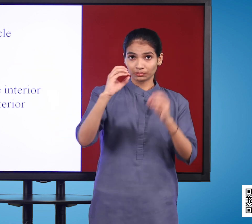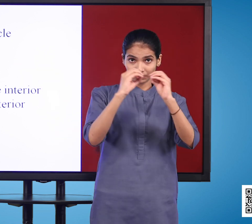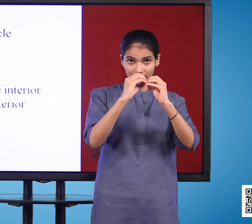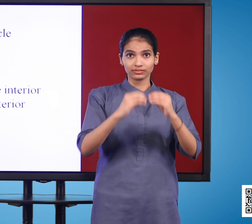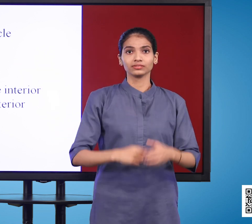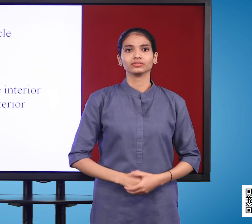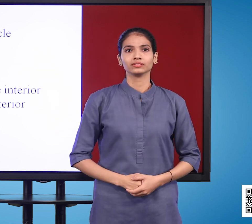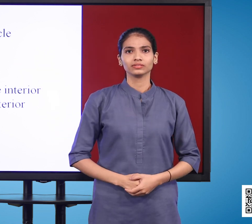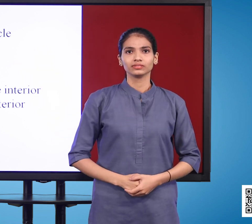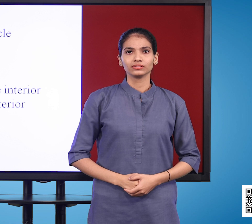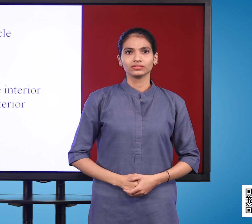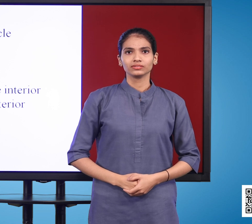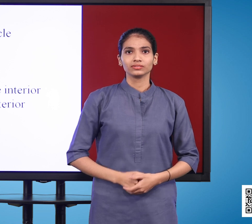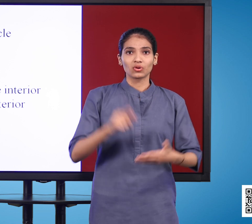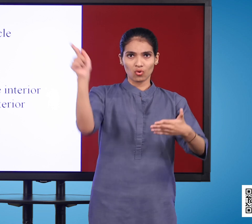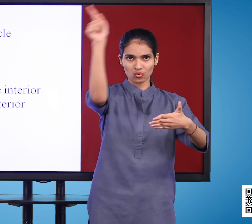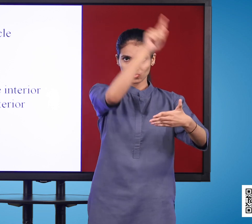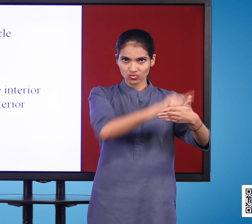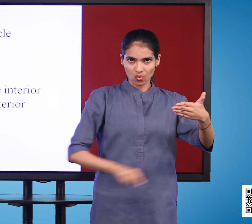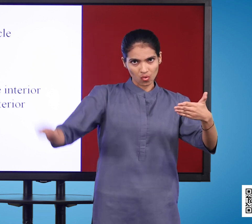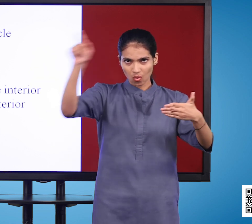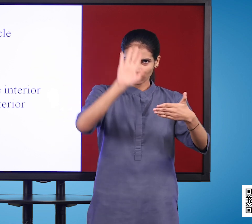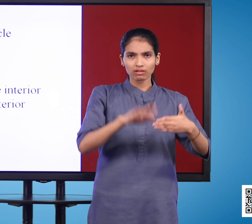B. 3 radii.